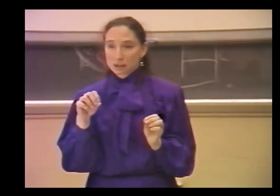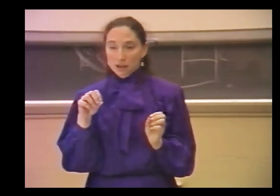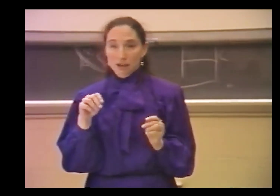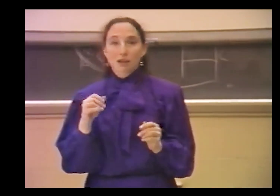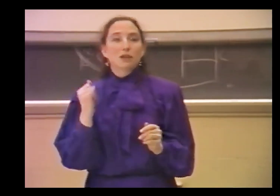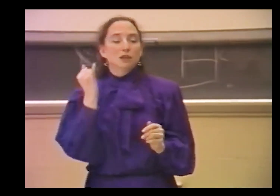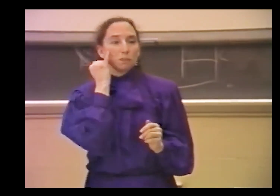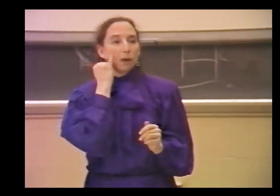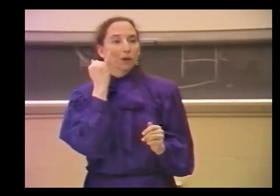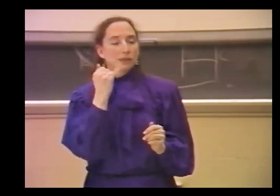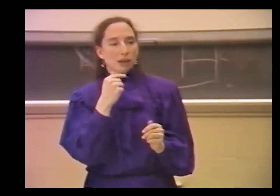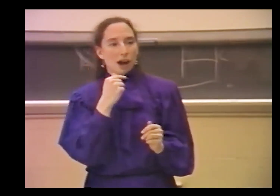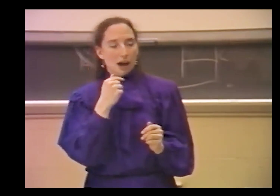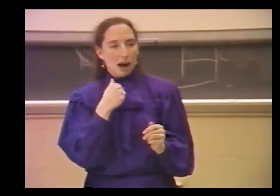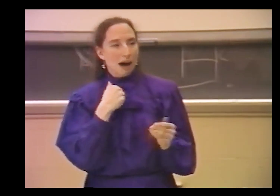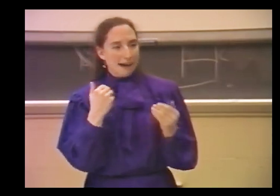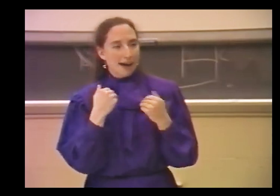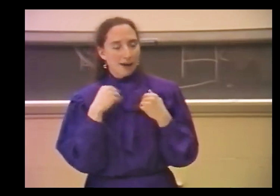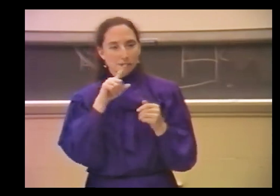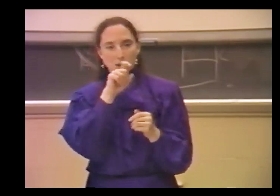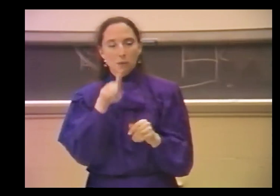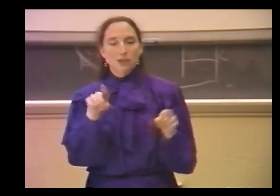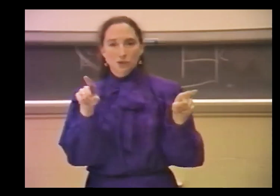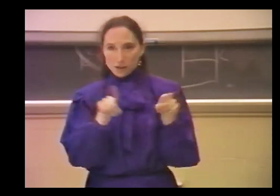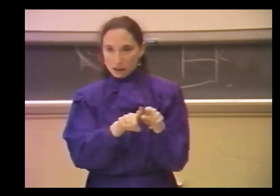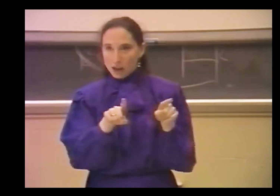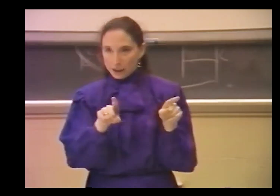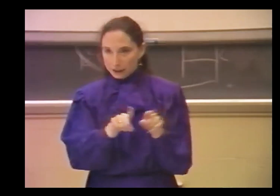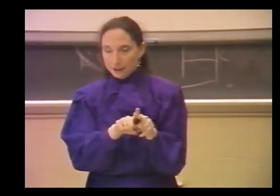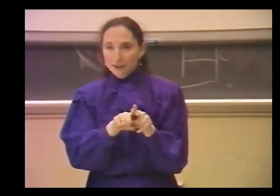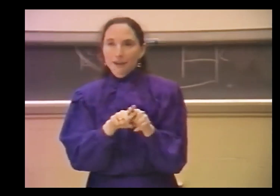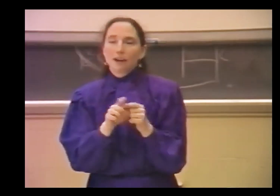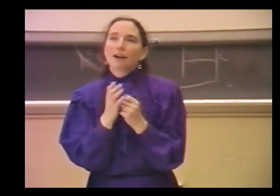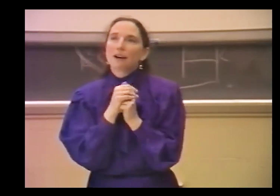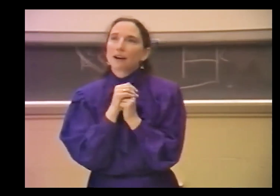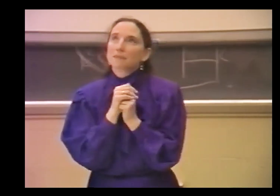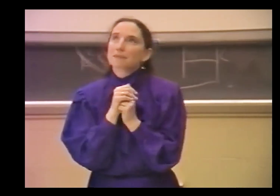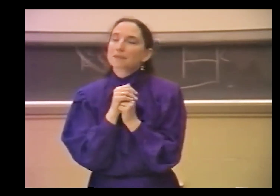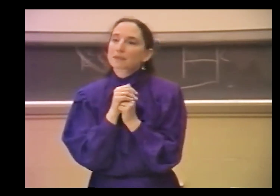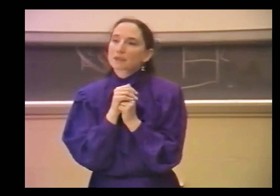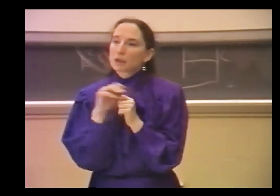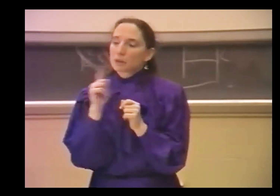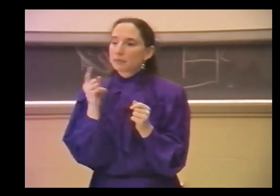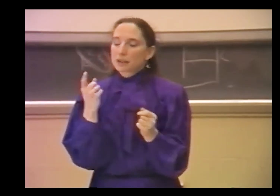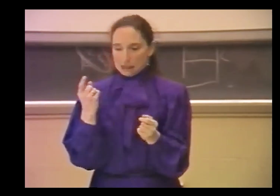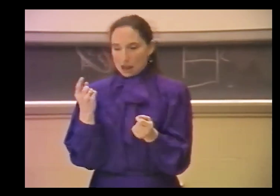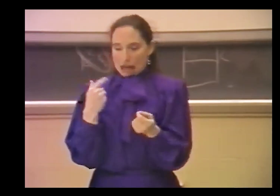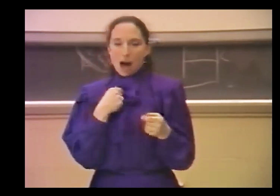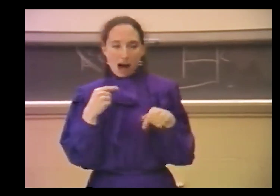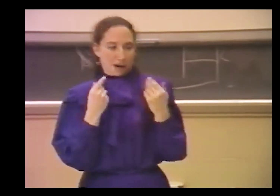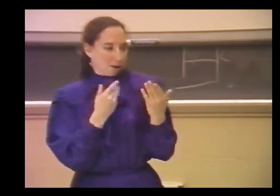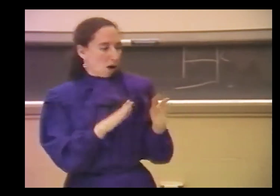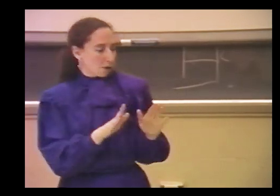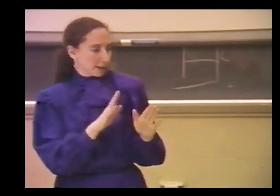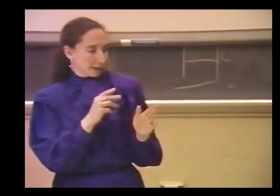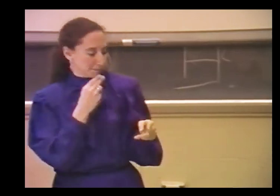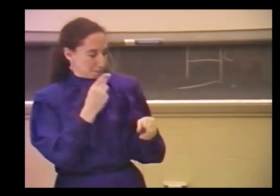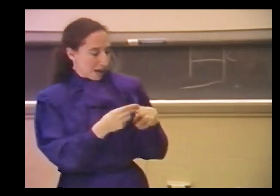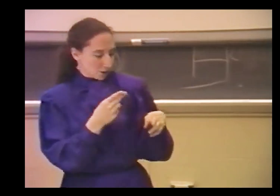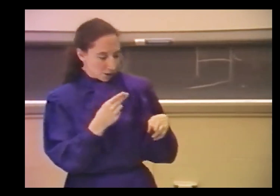okay, suppose I have a question like where I've already